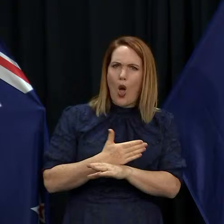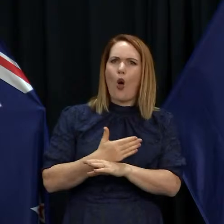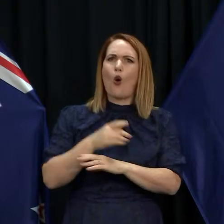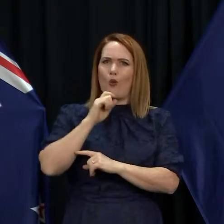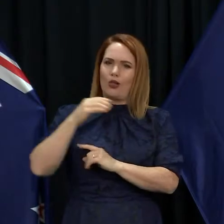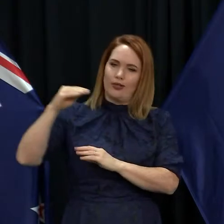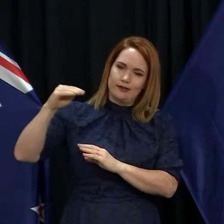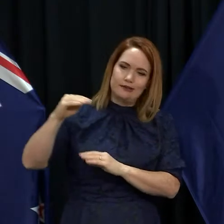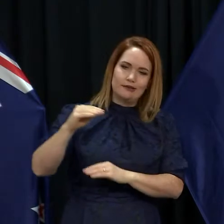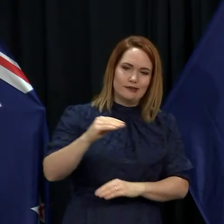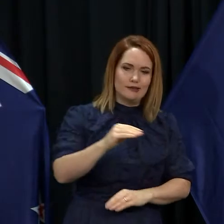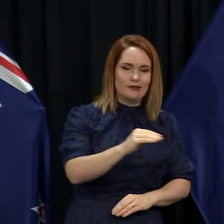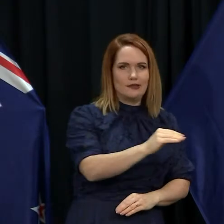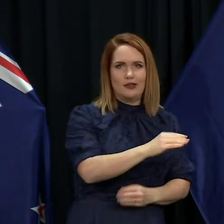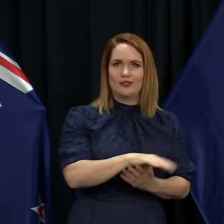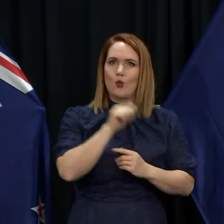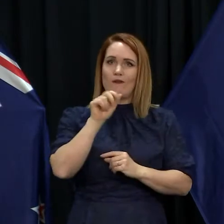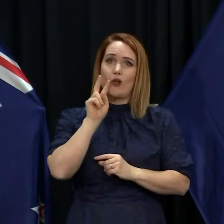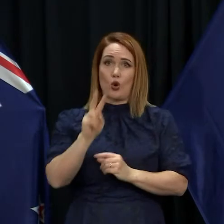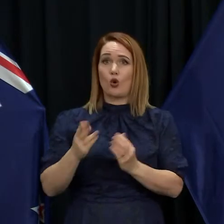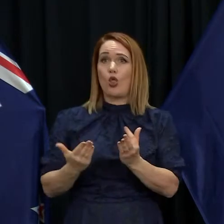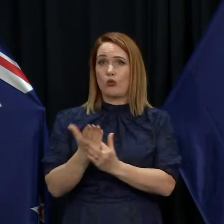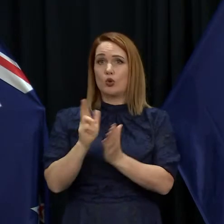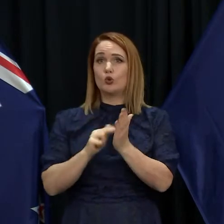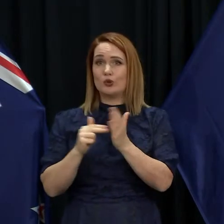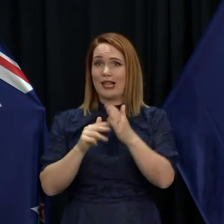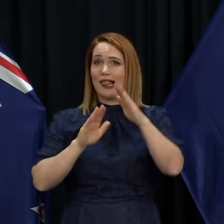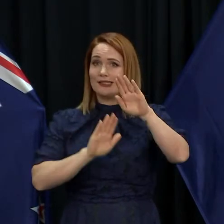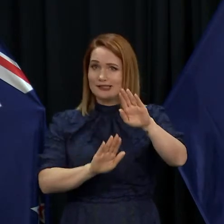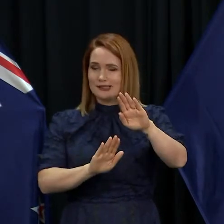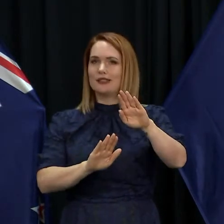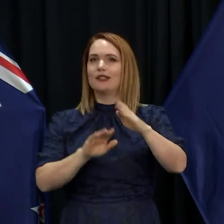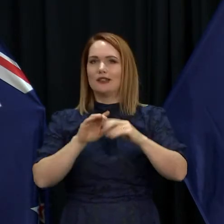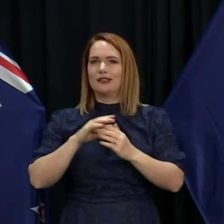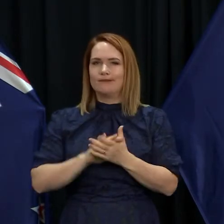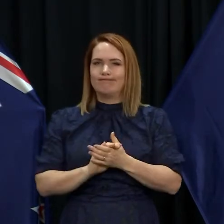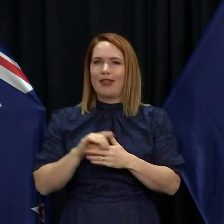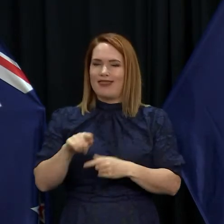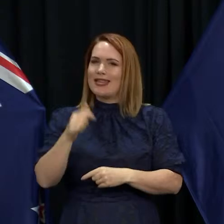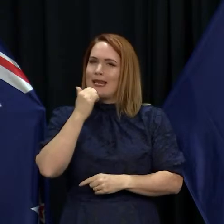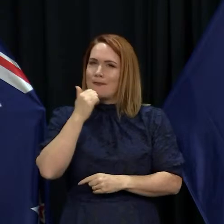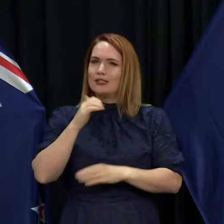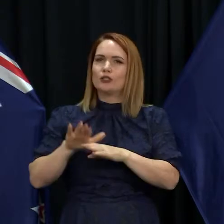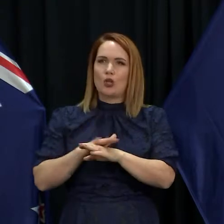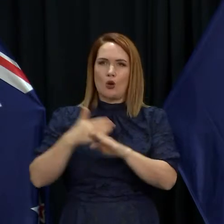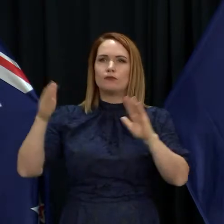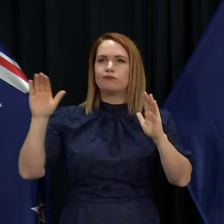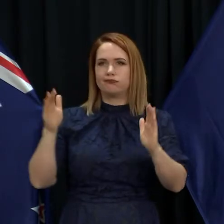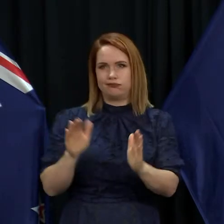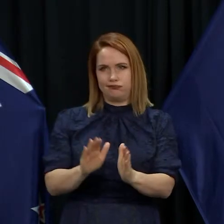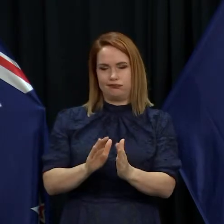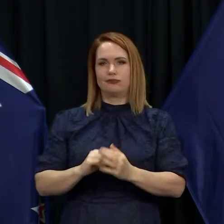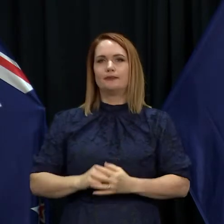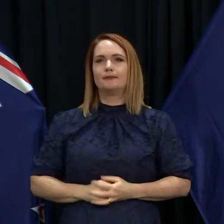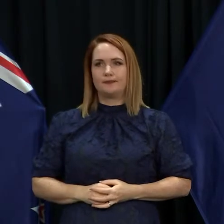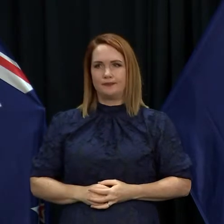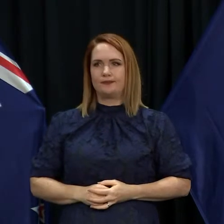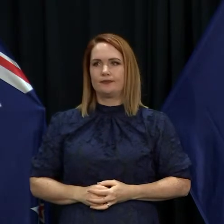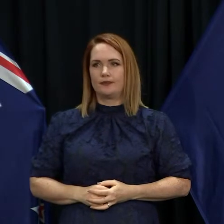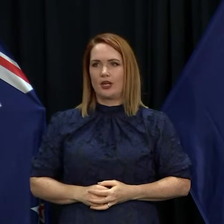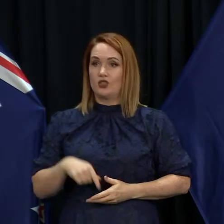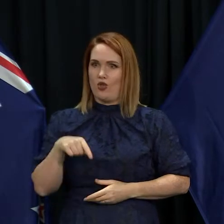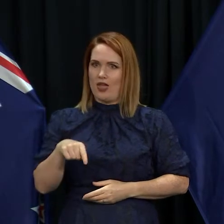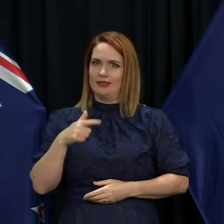that's what's behind, if you look nationwide then, that much slower decline in case numbers, and then that will also translate into